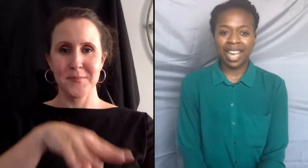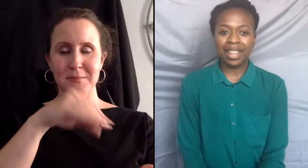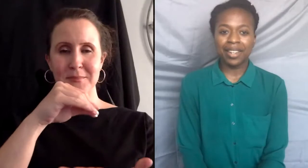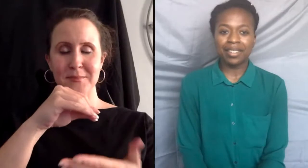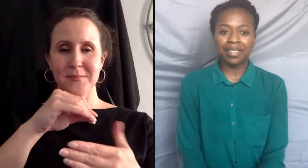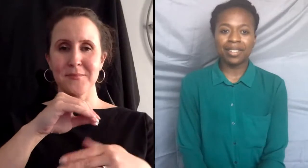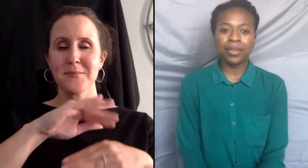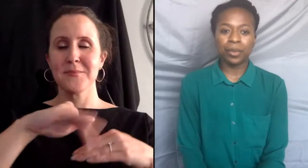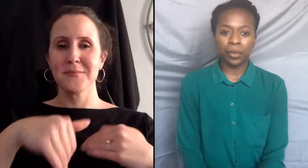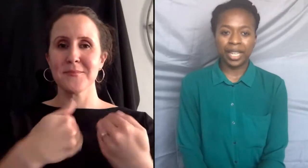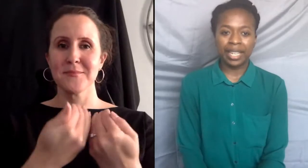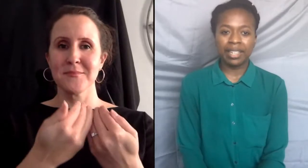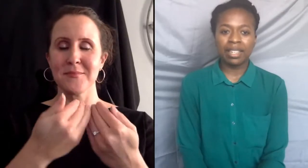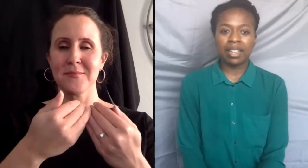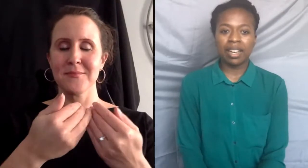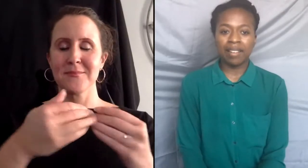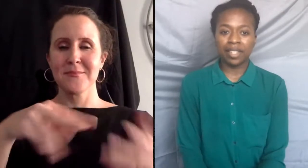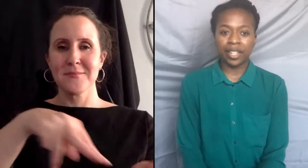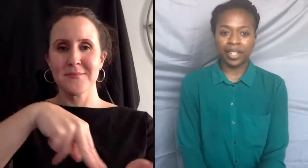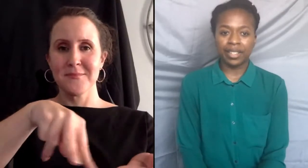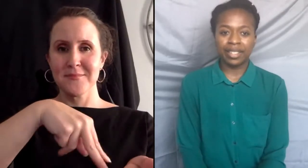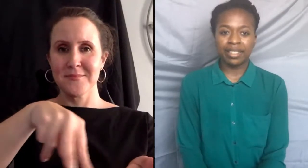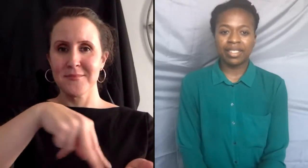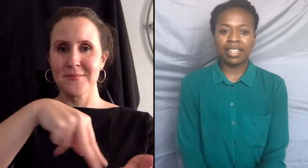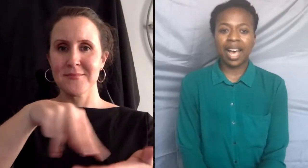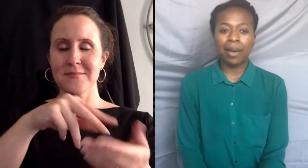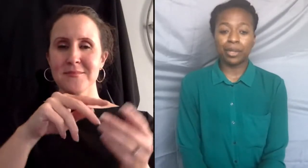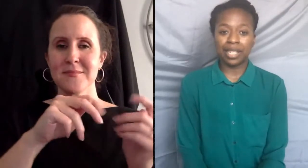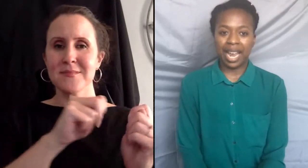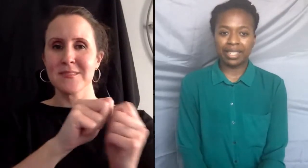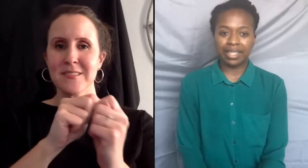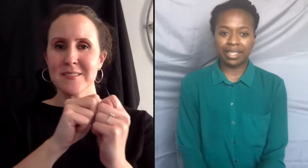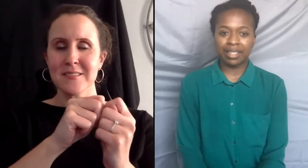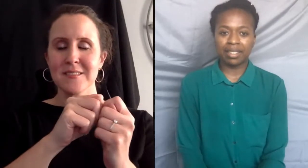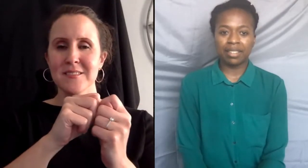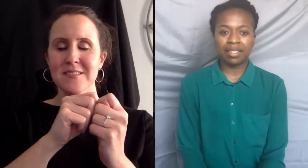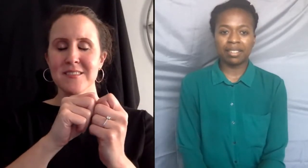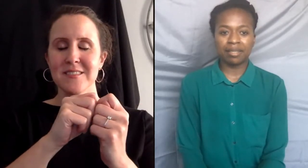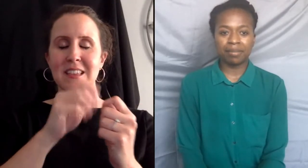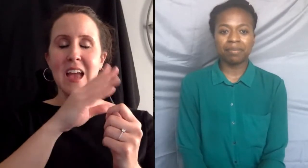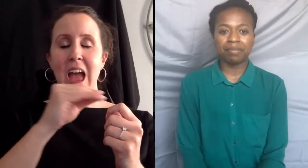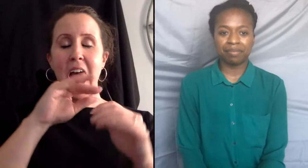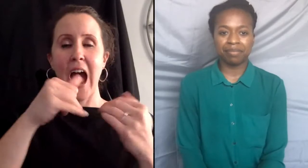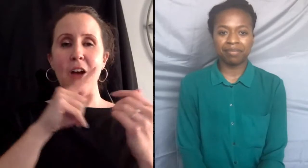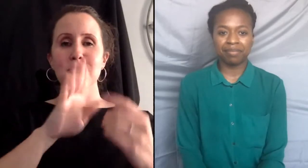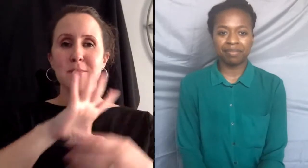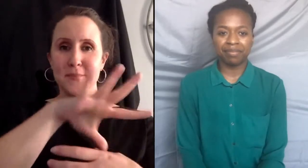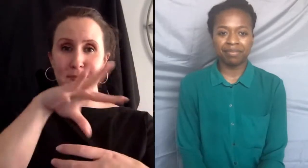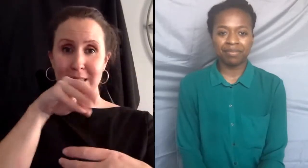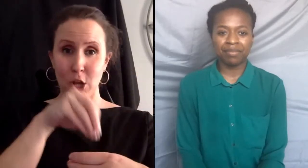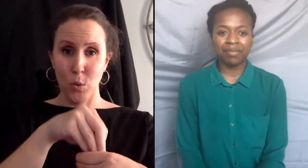And together, we have learned how to dance